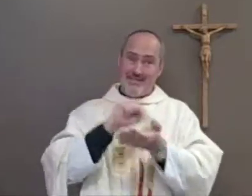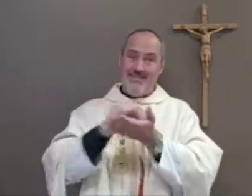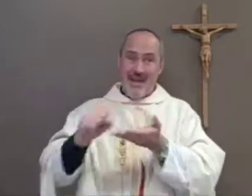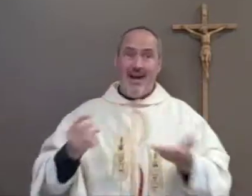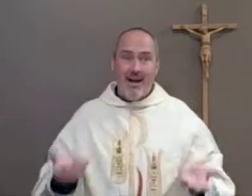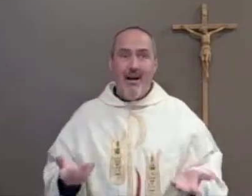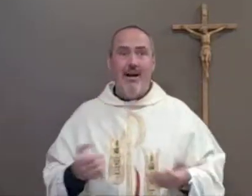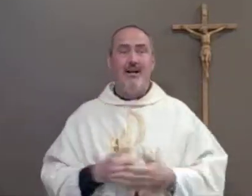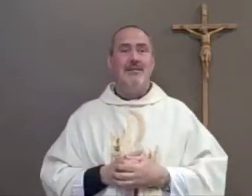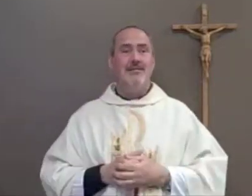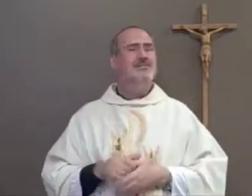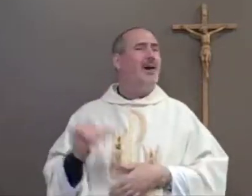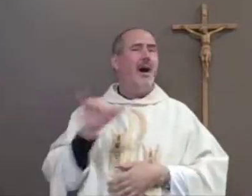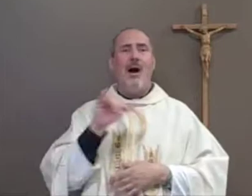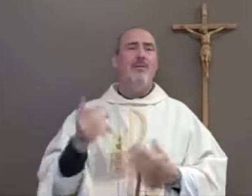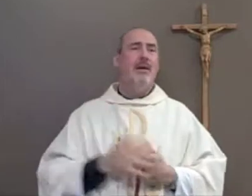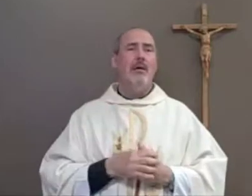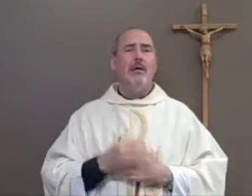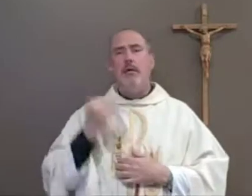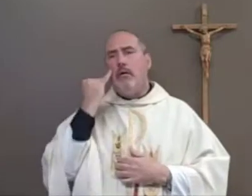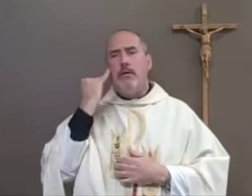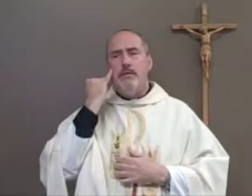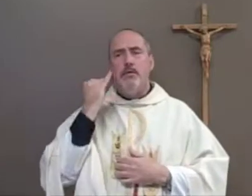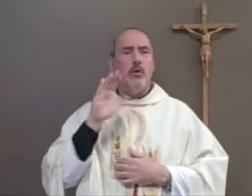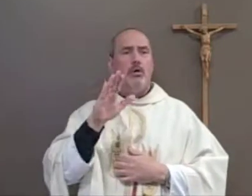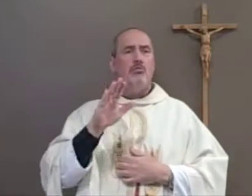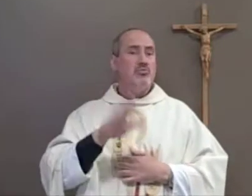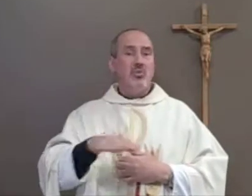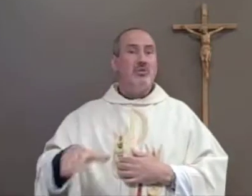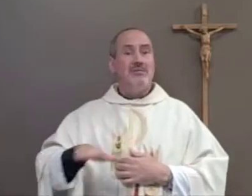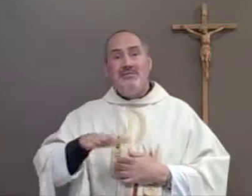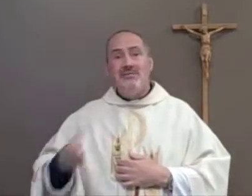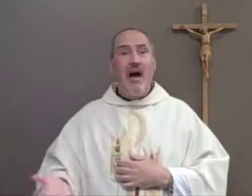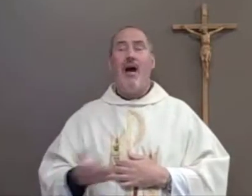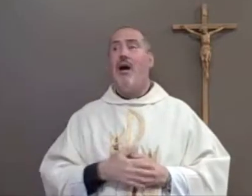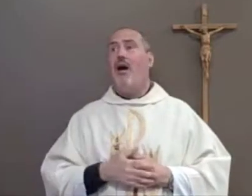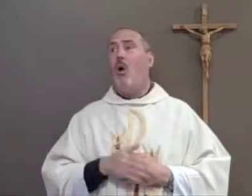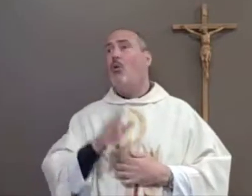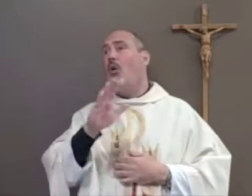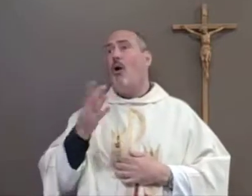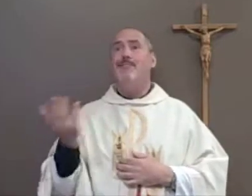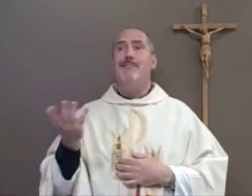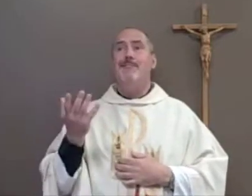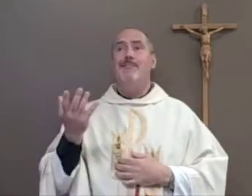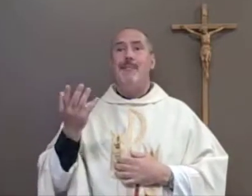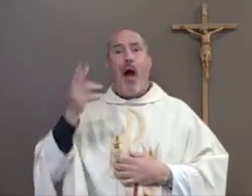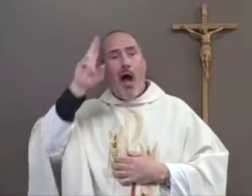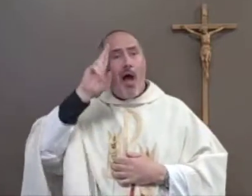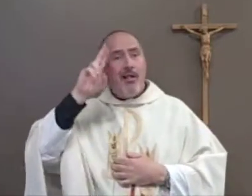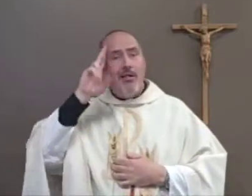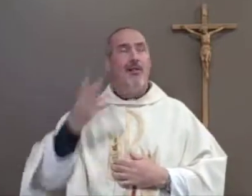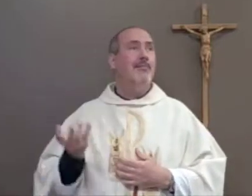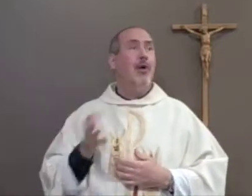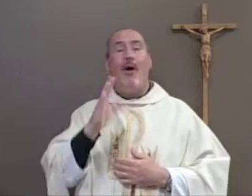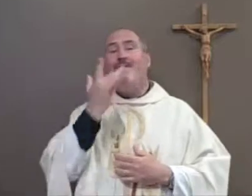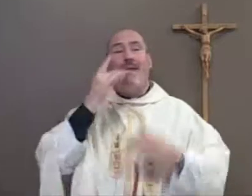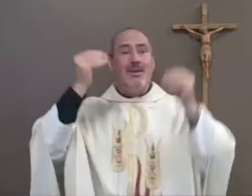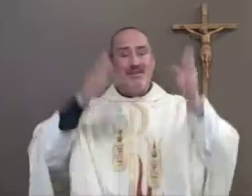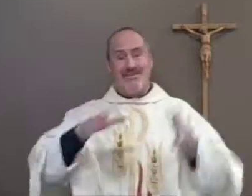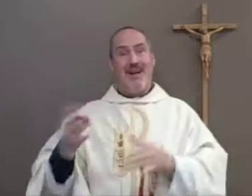kingdom of heaven, she is thus a saint. Should your children die, or your aunt or uncle, or your